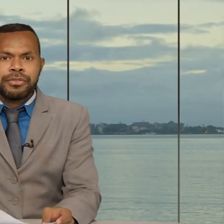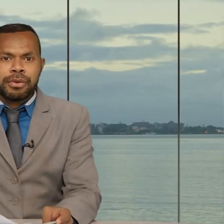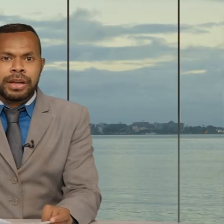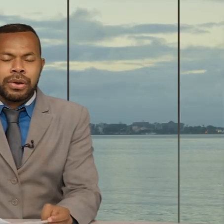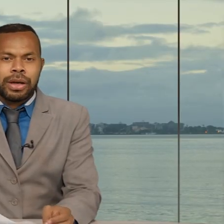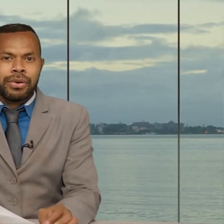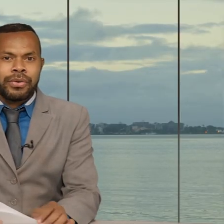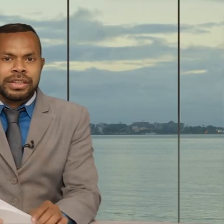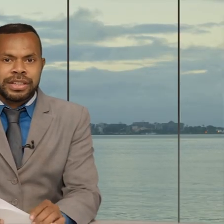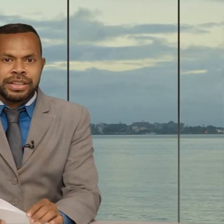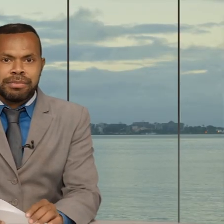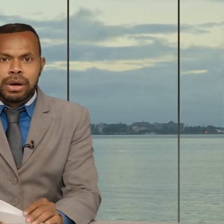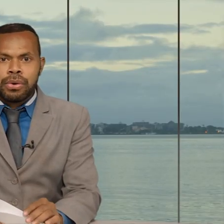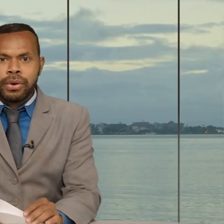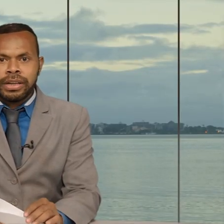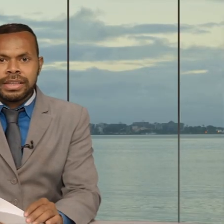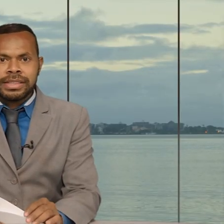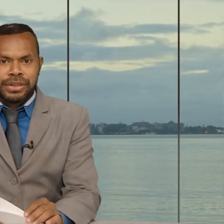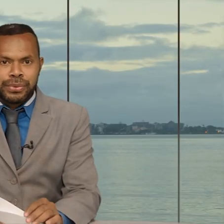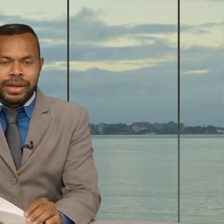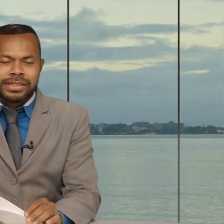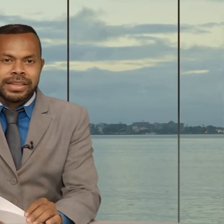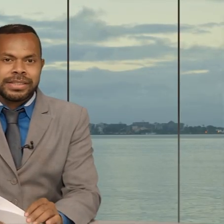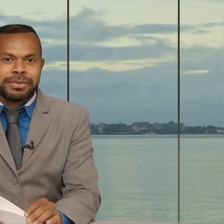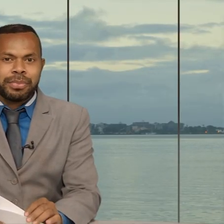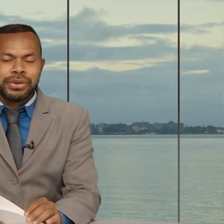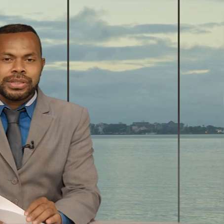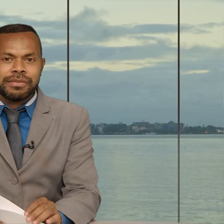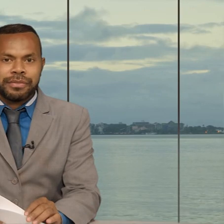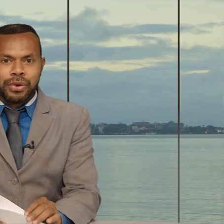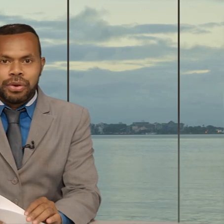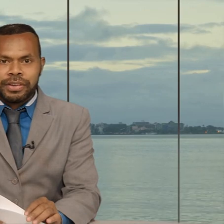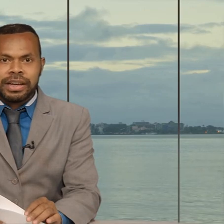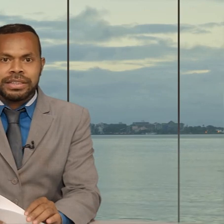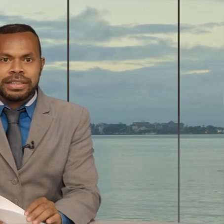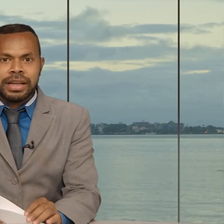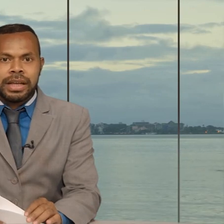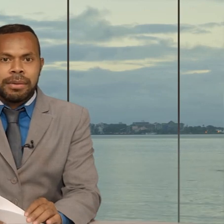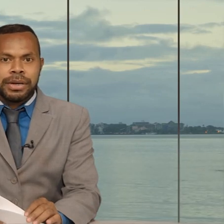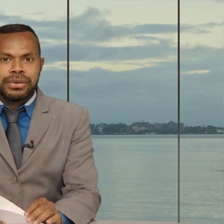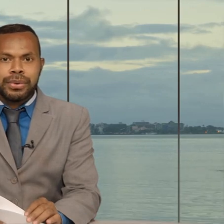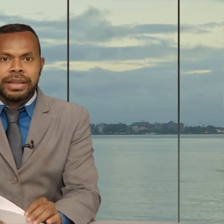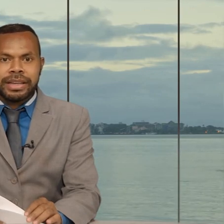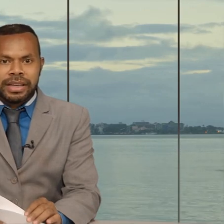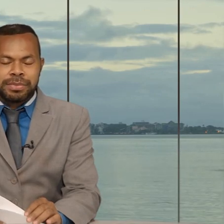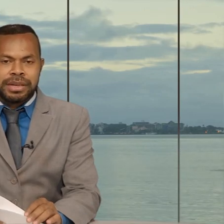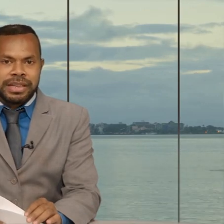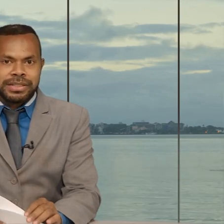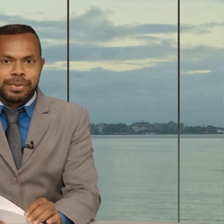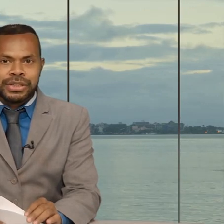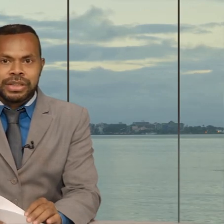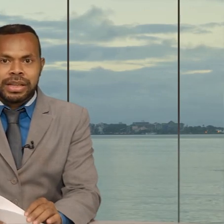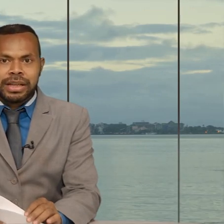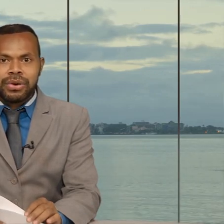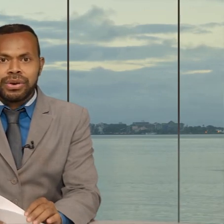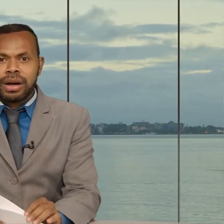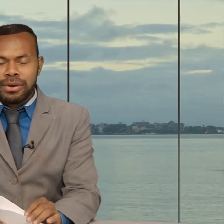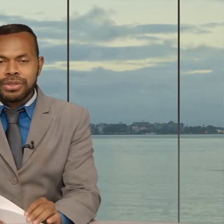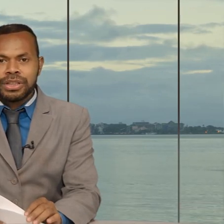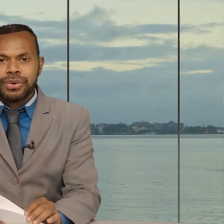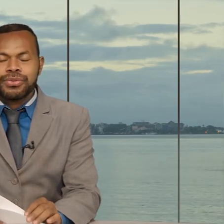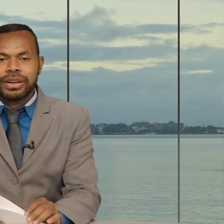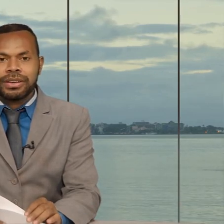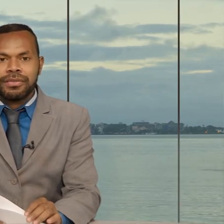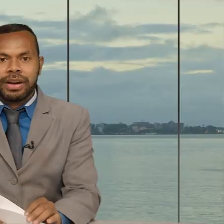woman from Kalokalo Crescent in Makoi, Nasinu, has tested positive for COVID-19, but no link has been established on how